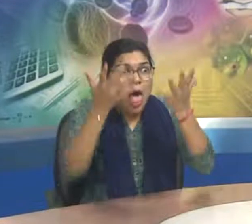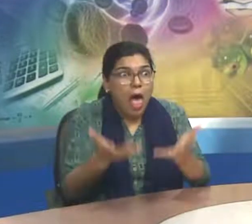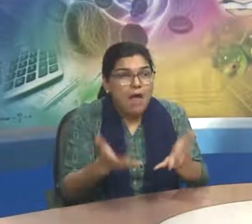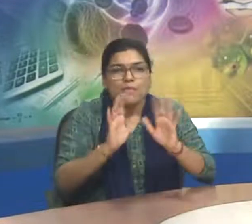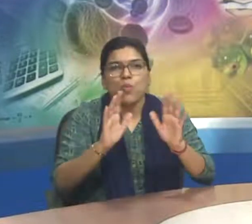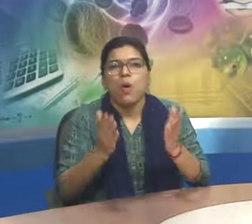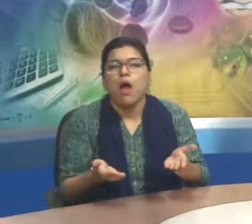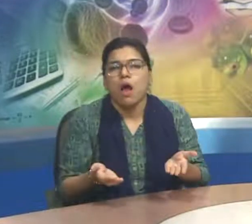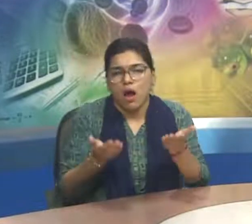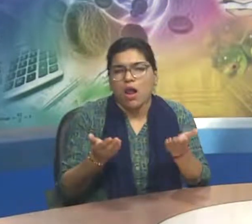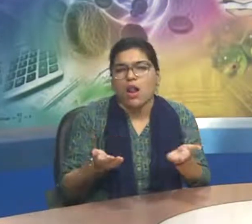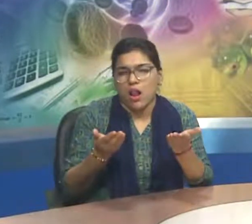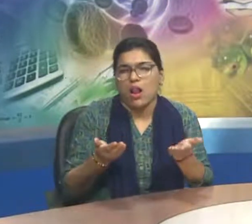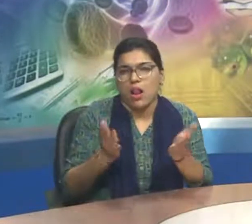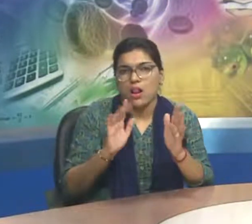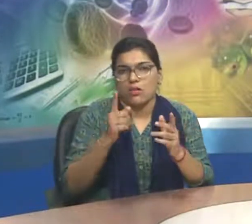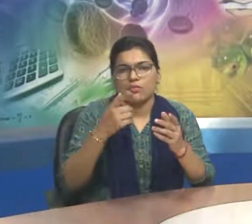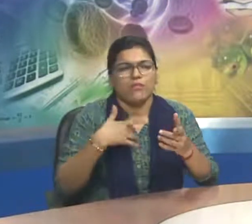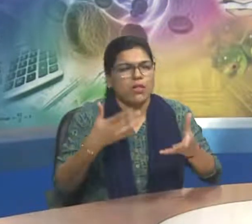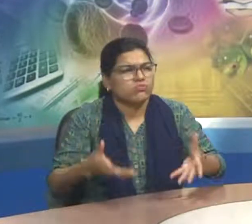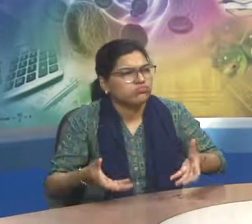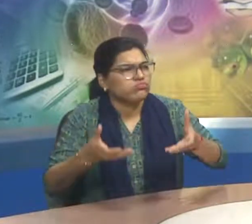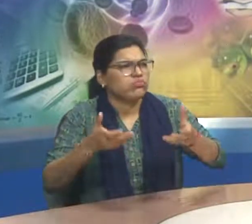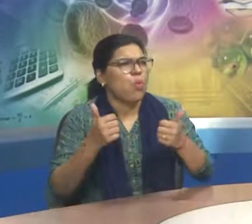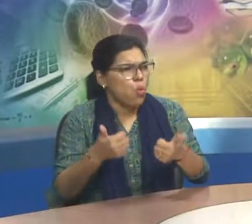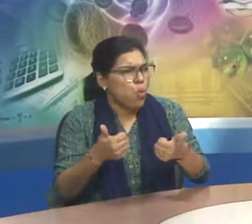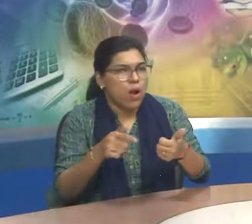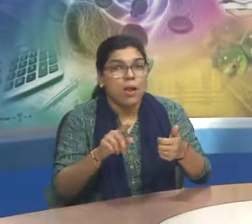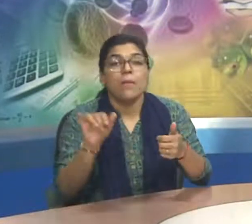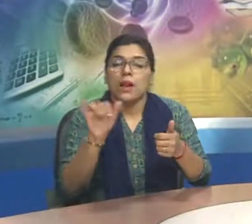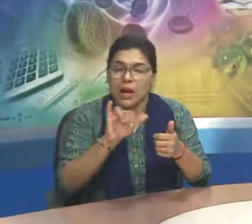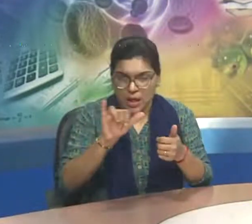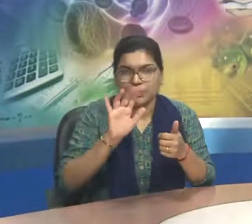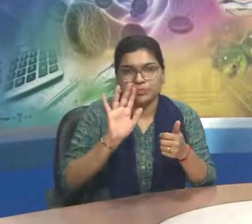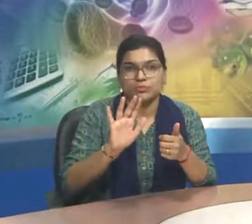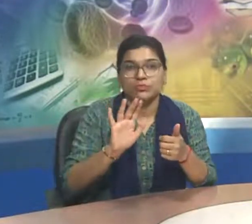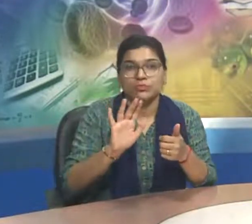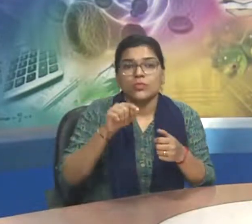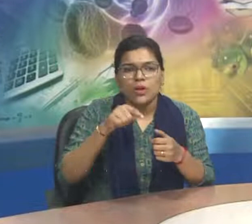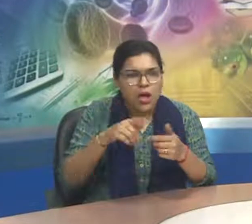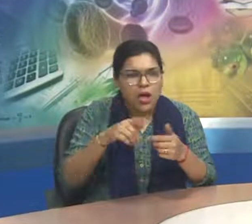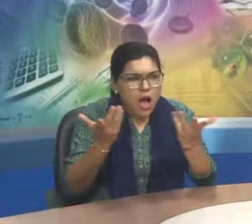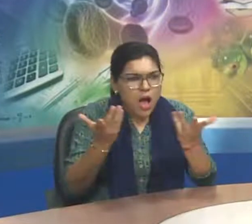is a metal, but it is not a heavy metal, it is just a very light metal.